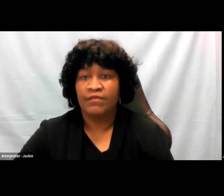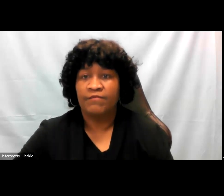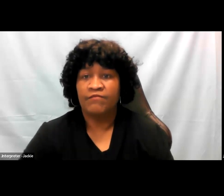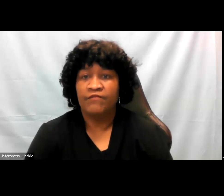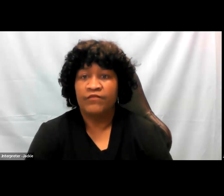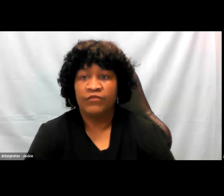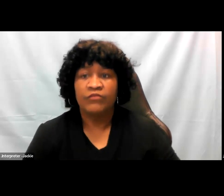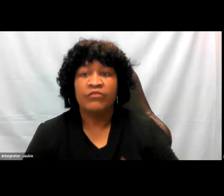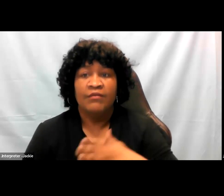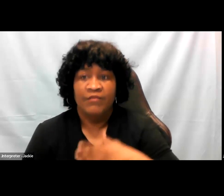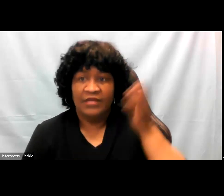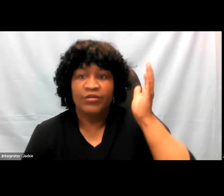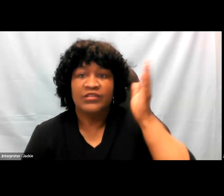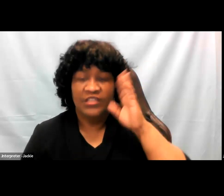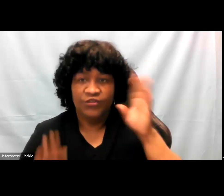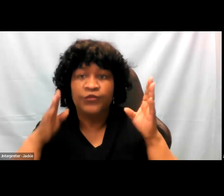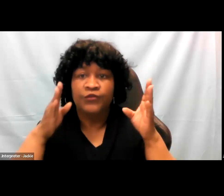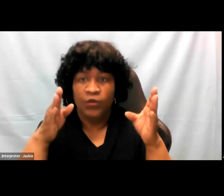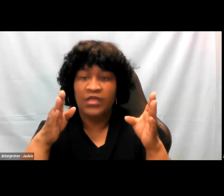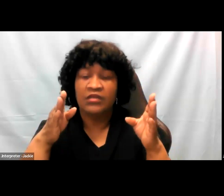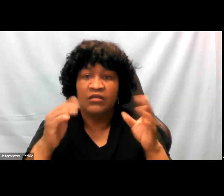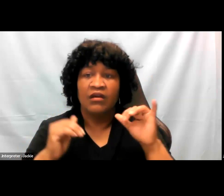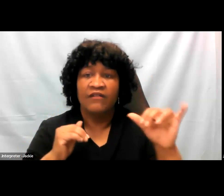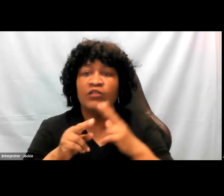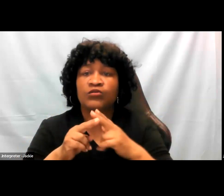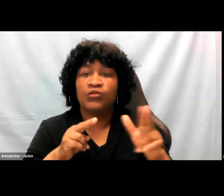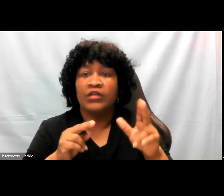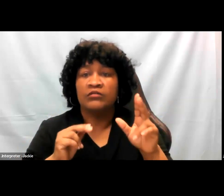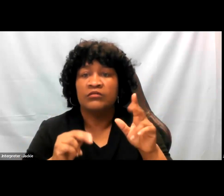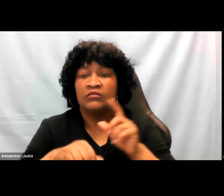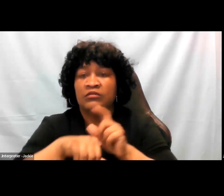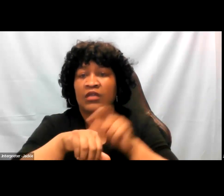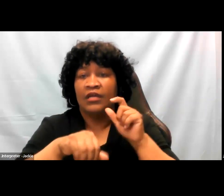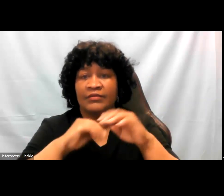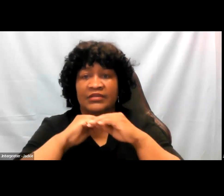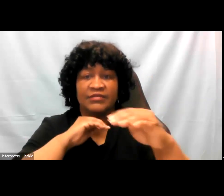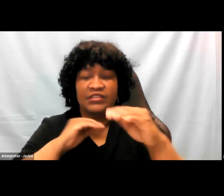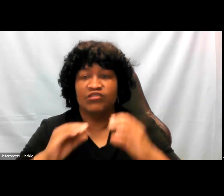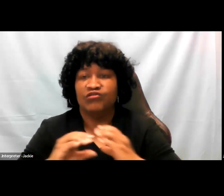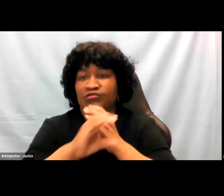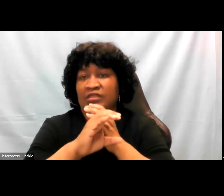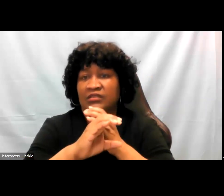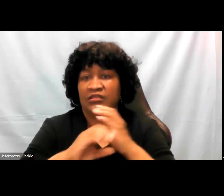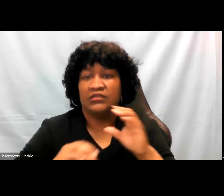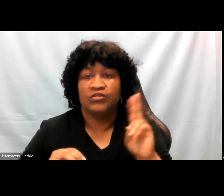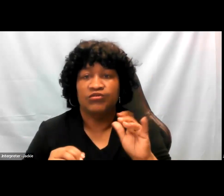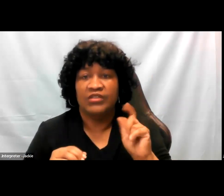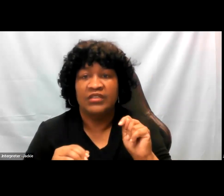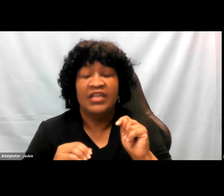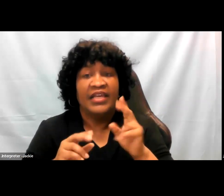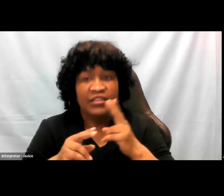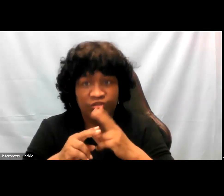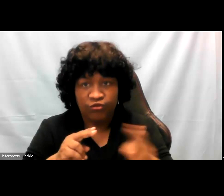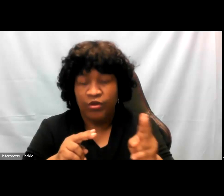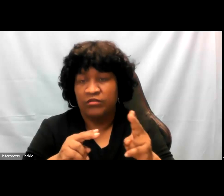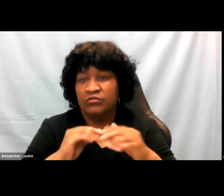Yeah, my presentation was focusing on that short-term stabilization, crisis stabilization units and the short-term stays in